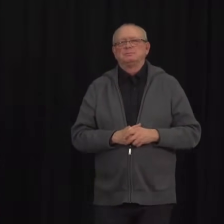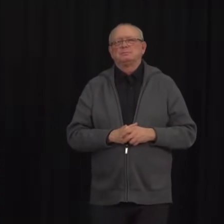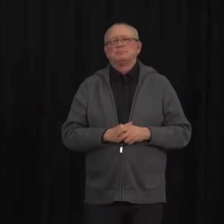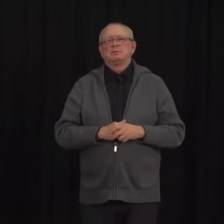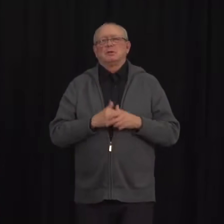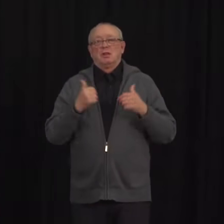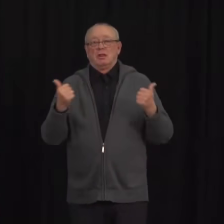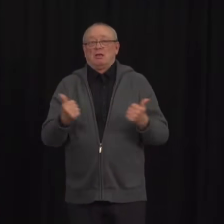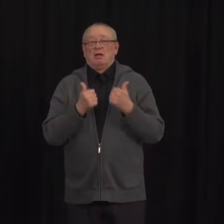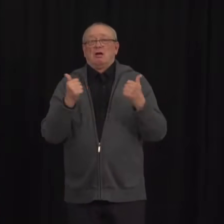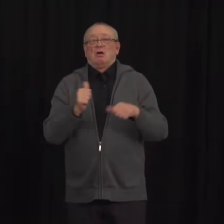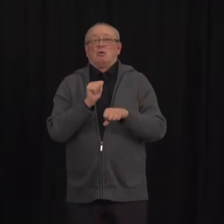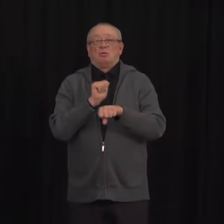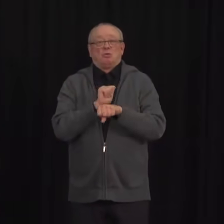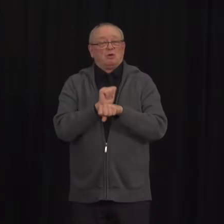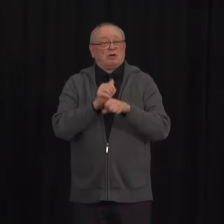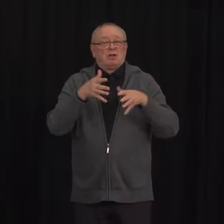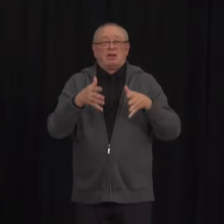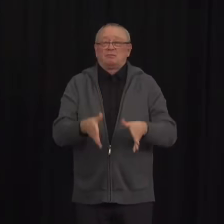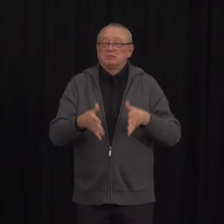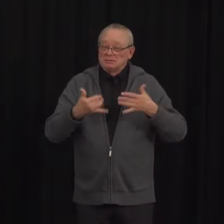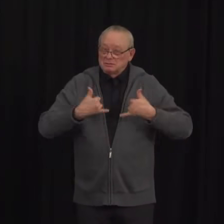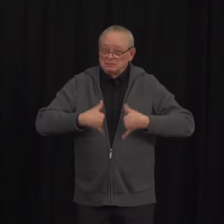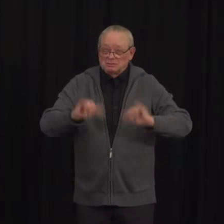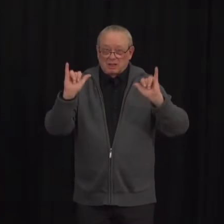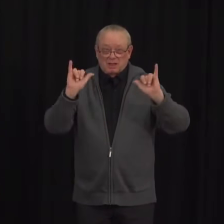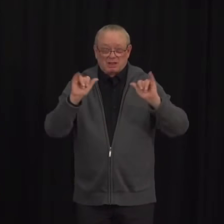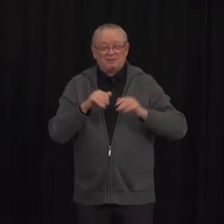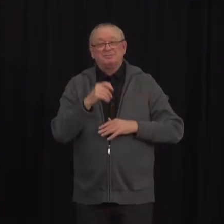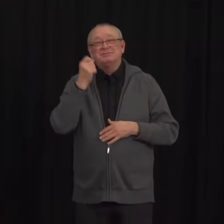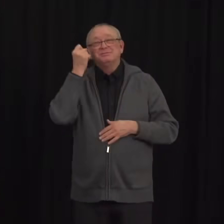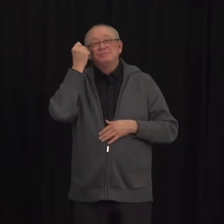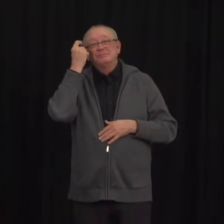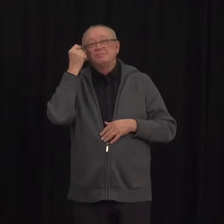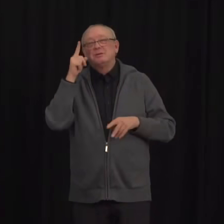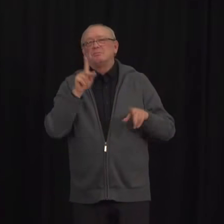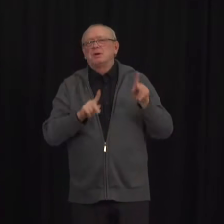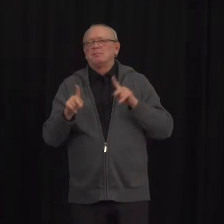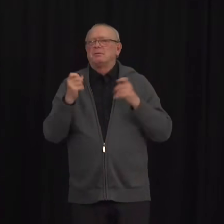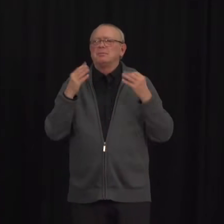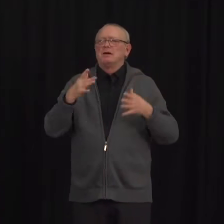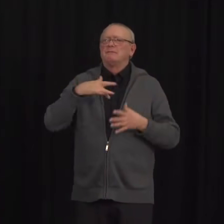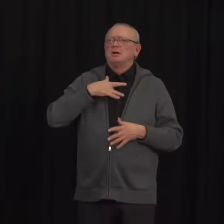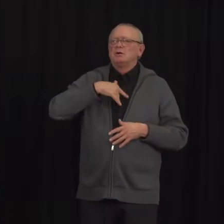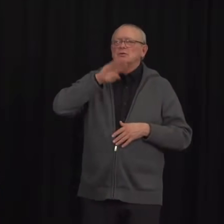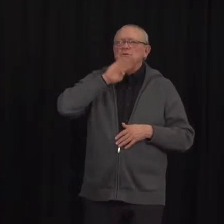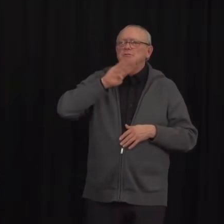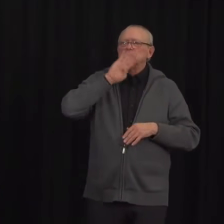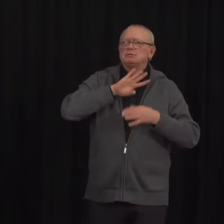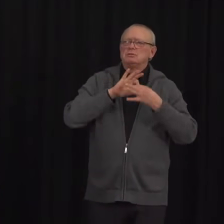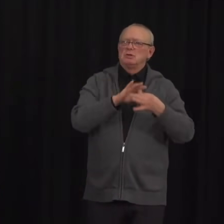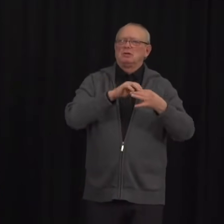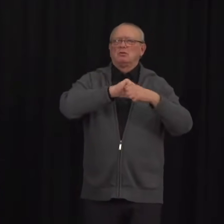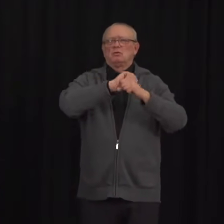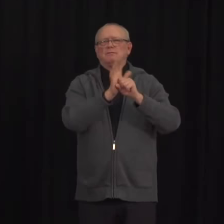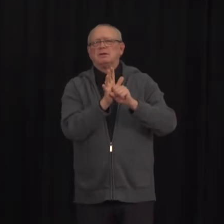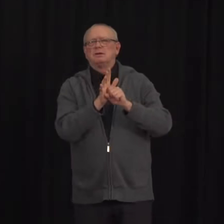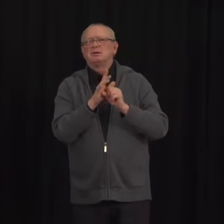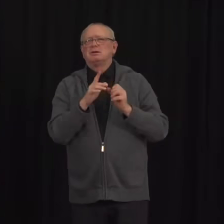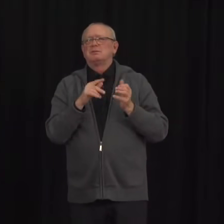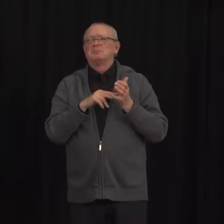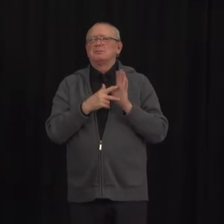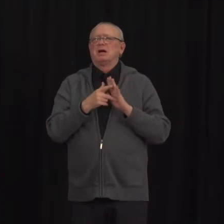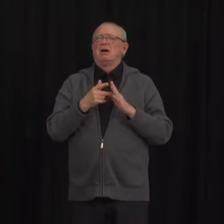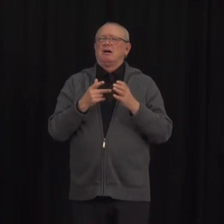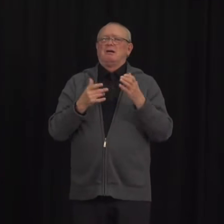I understand that many people who are feeling frustrated about COVID, sometimes when they do get those